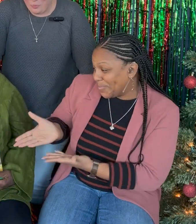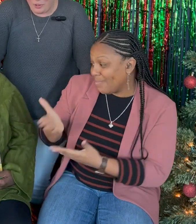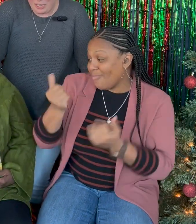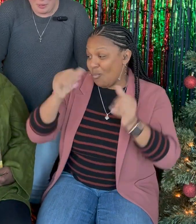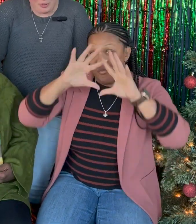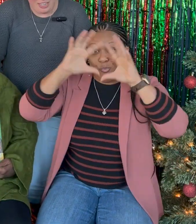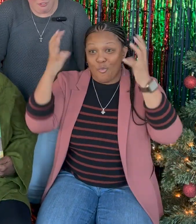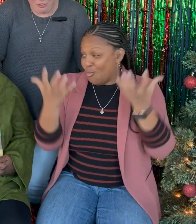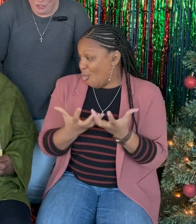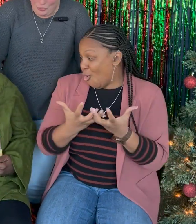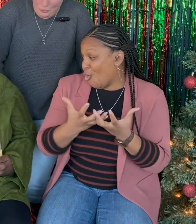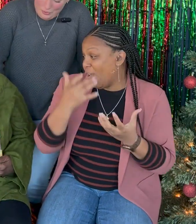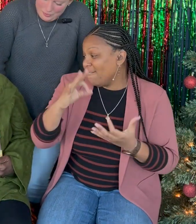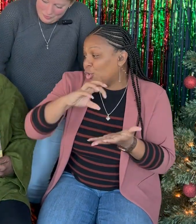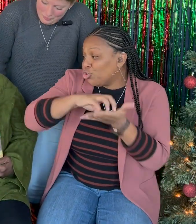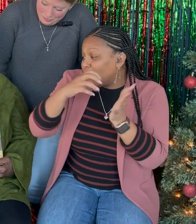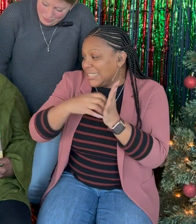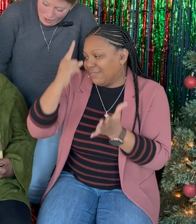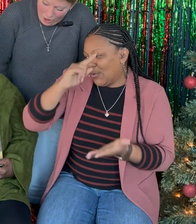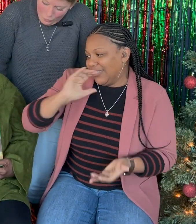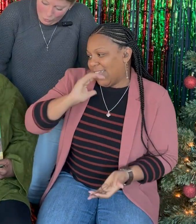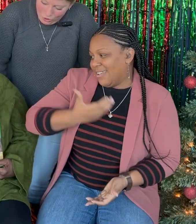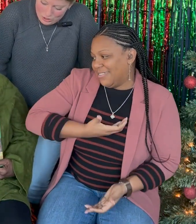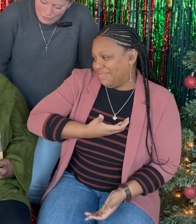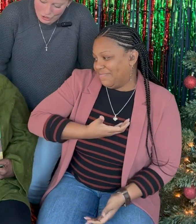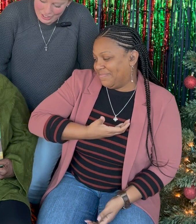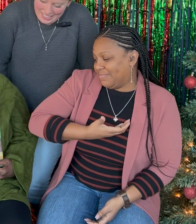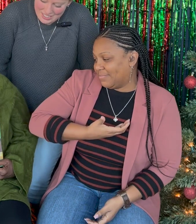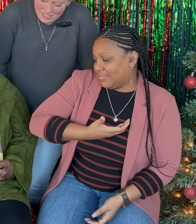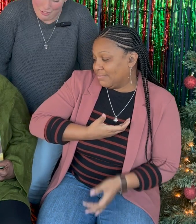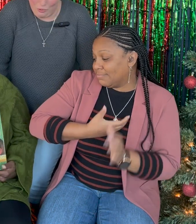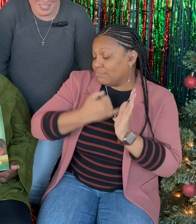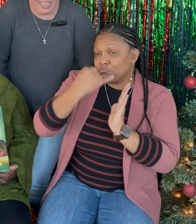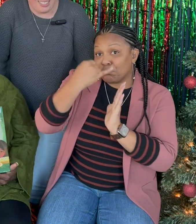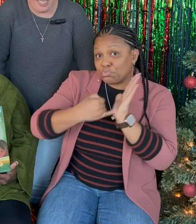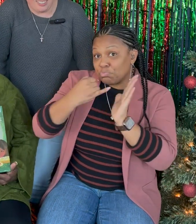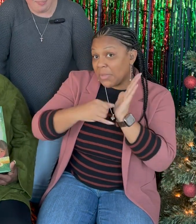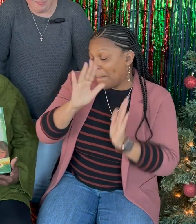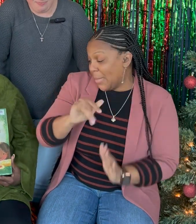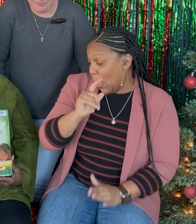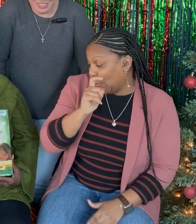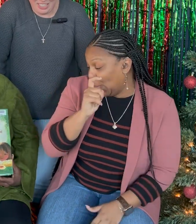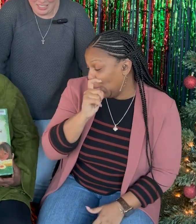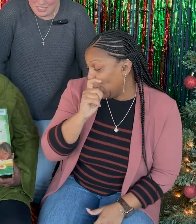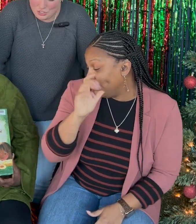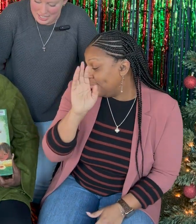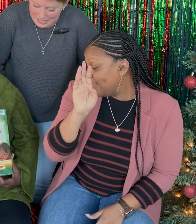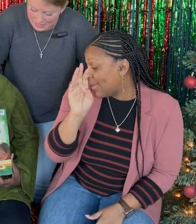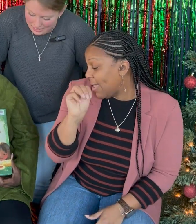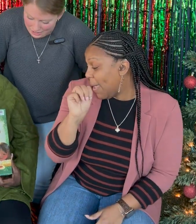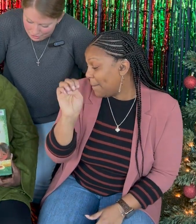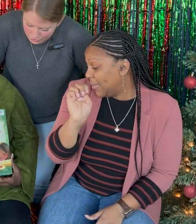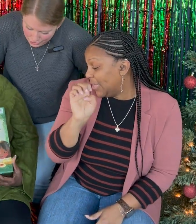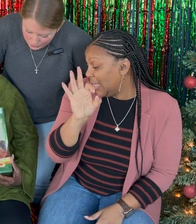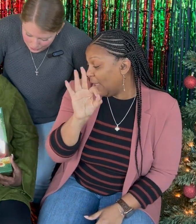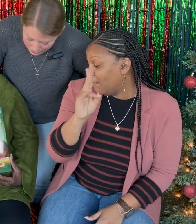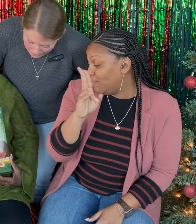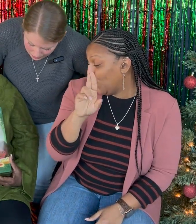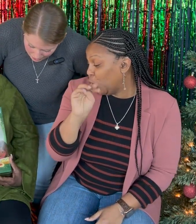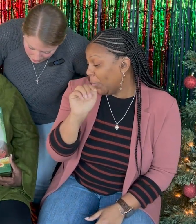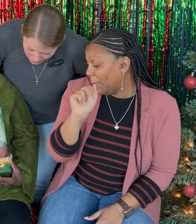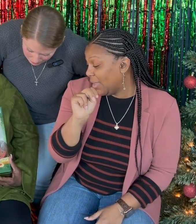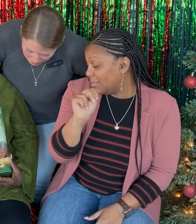So we're going to be reading for you A World of Cookies for Santa, illustrated for